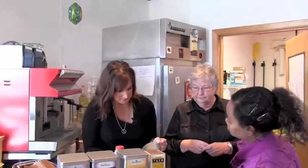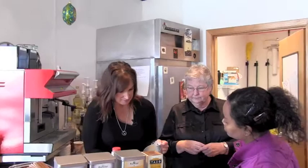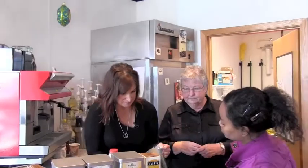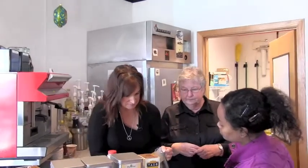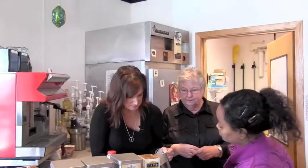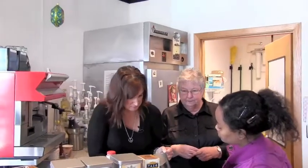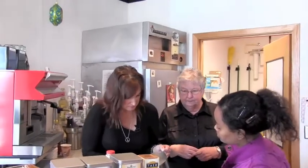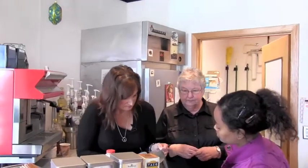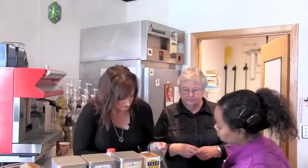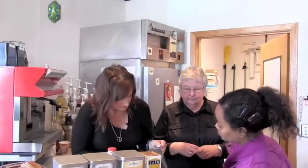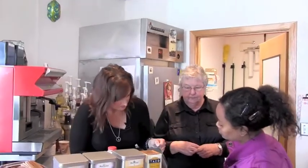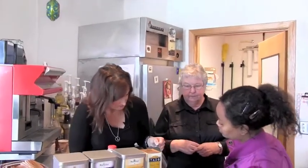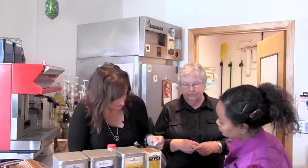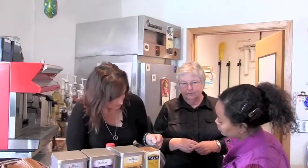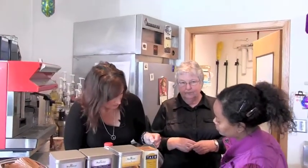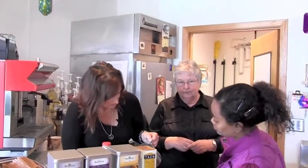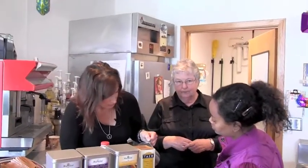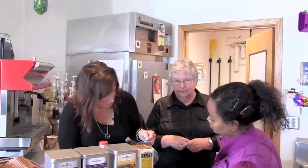this.